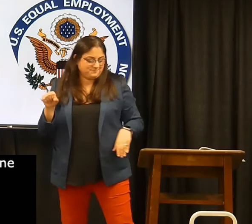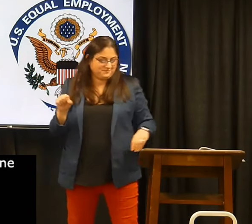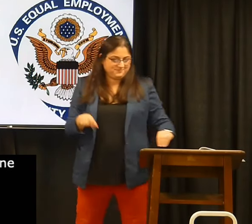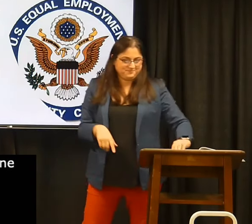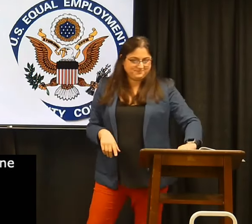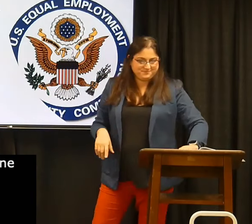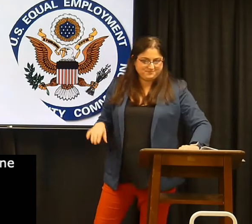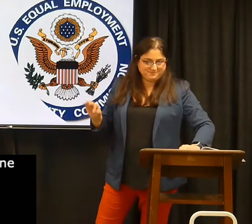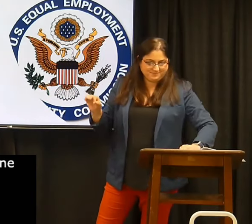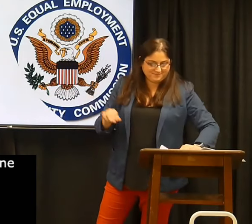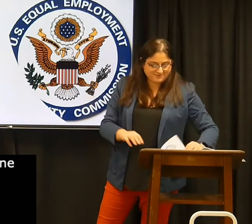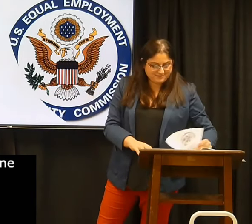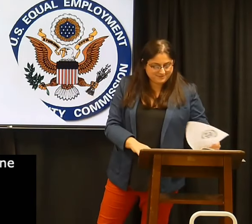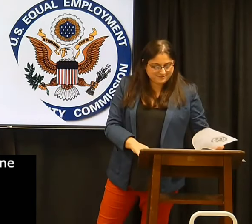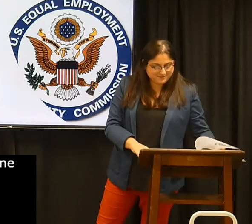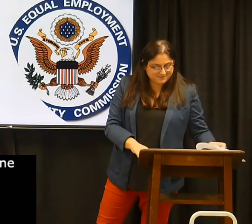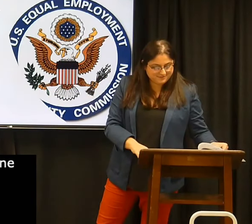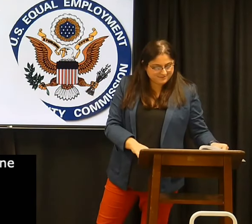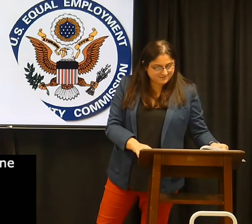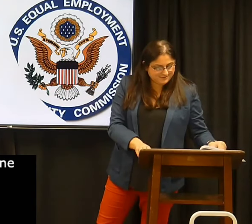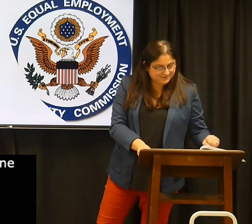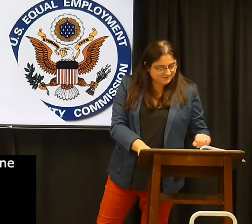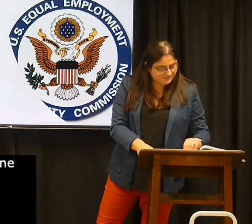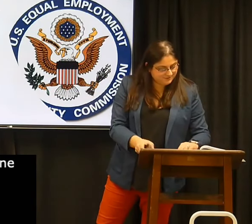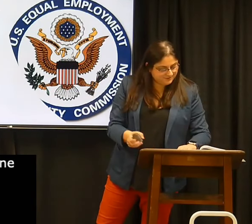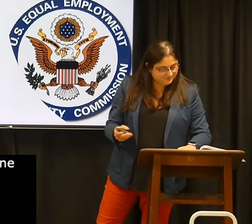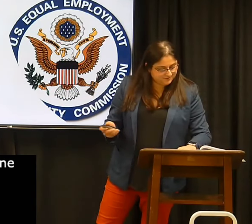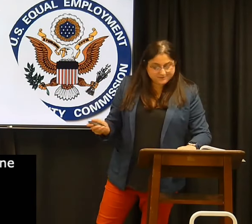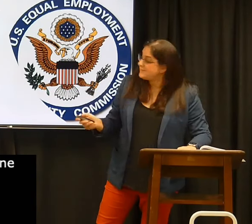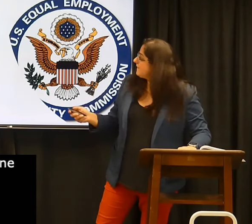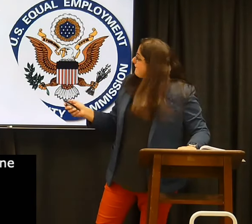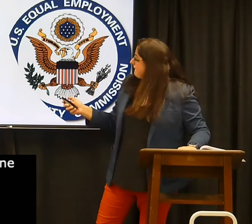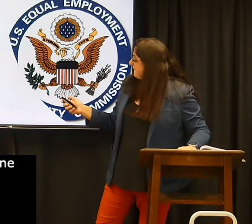That is under the major life activities.